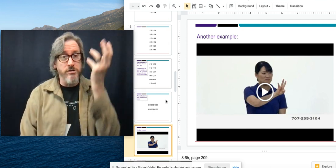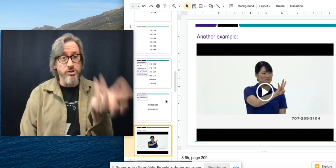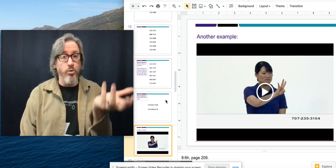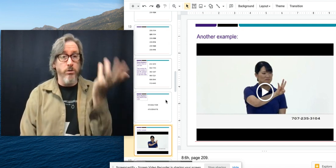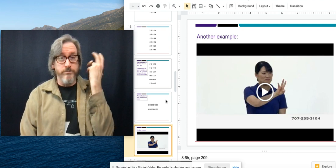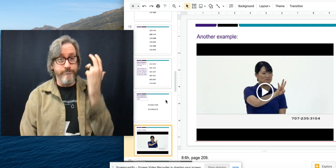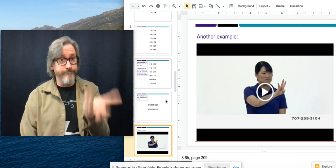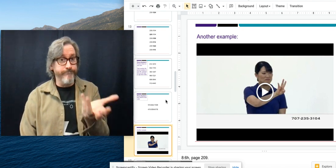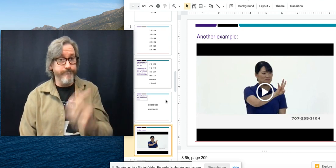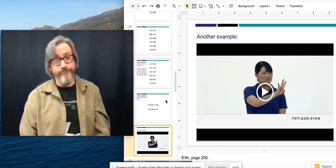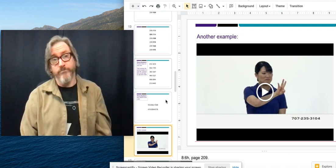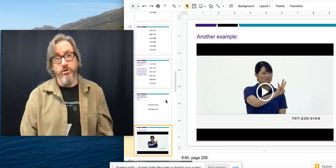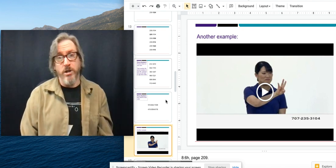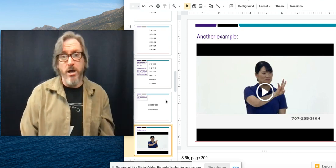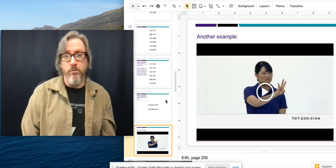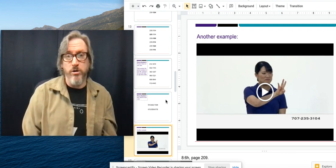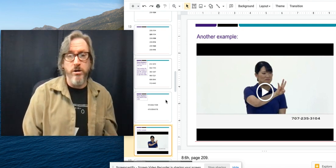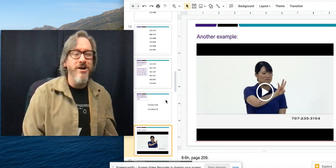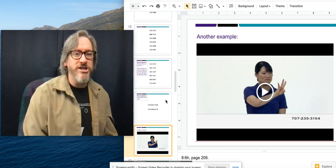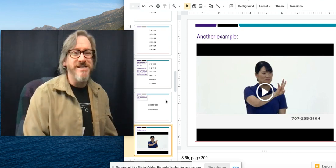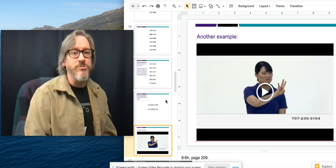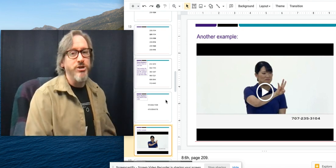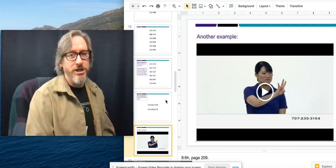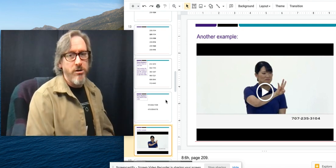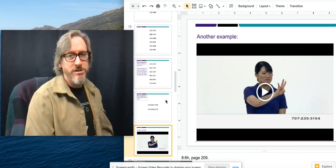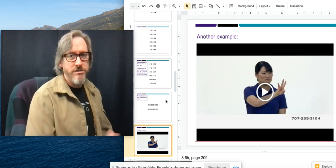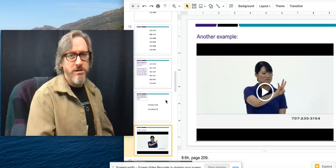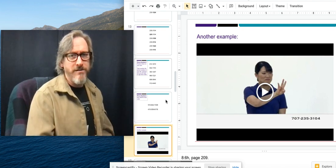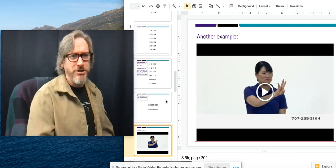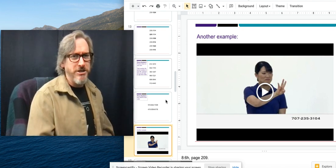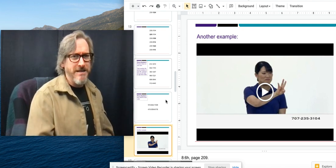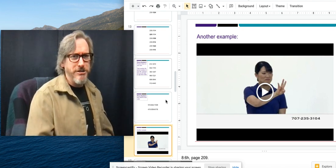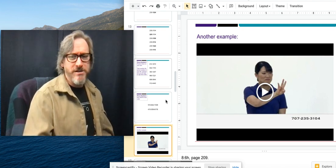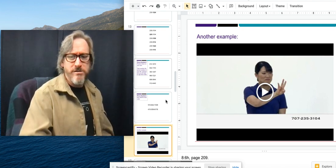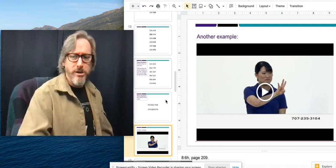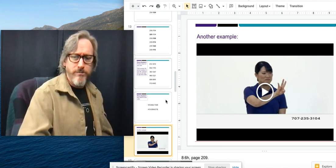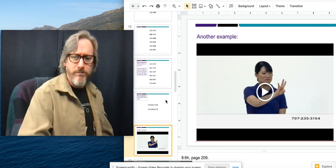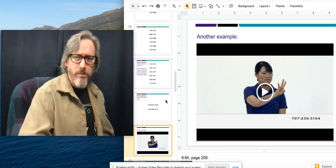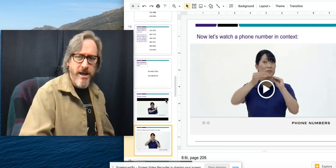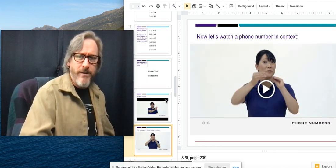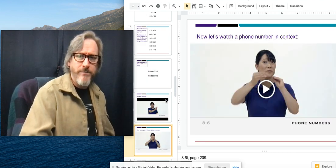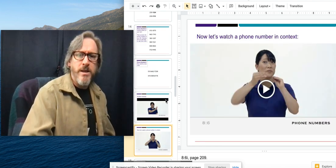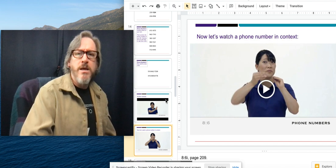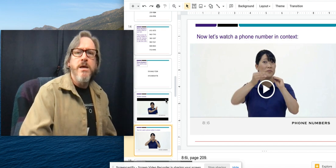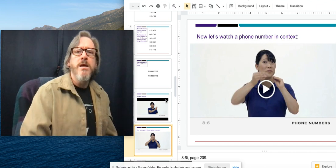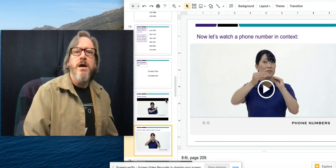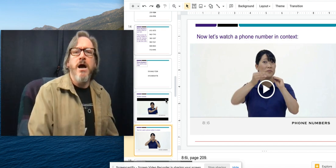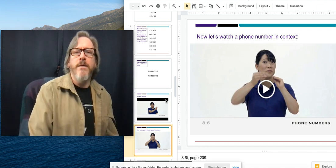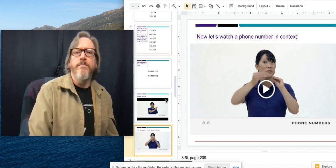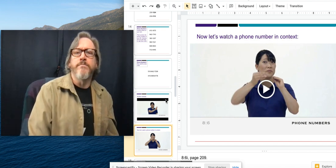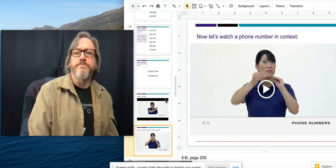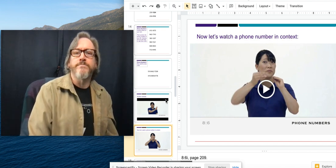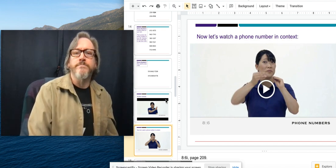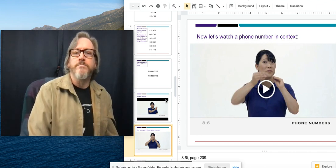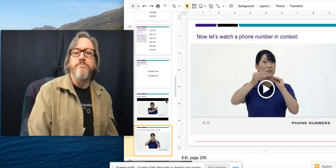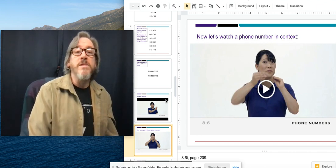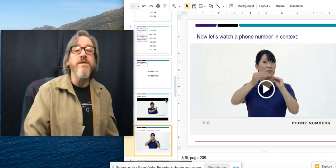her school, where she says where she goes. I think she teaches there. So anyway,